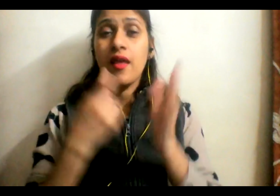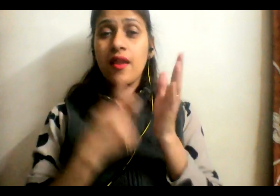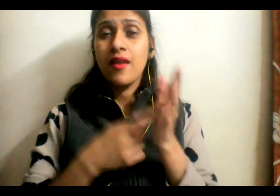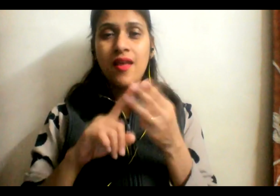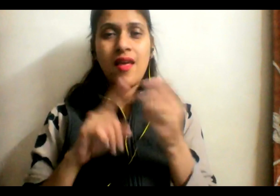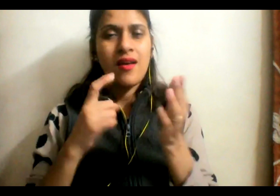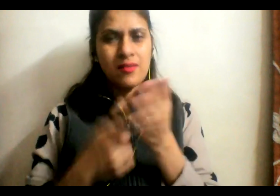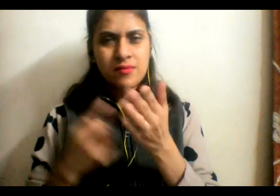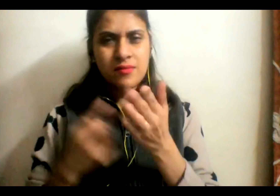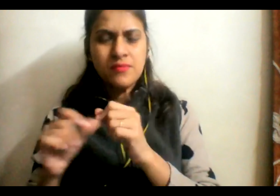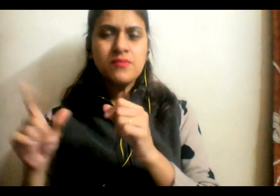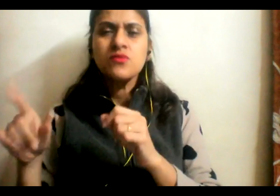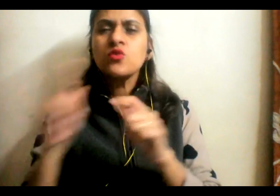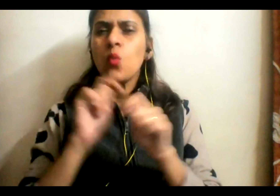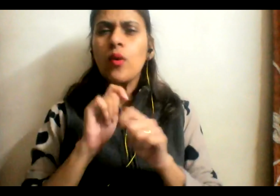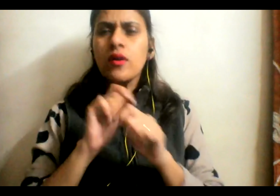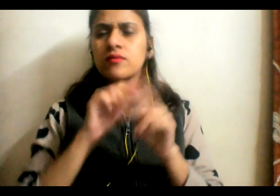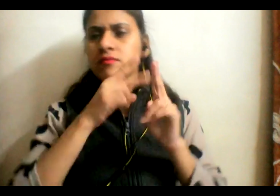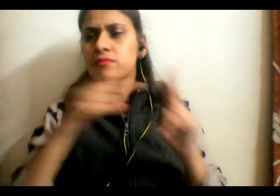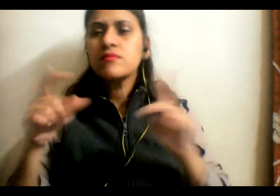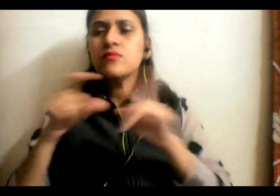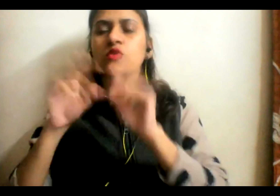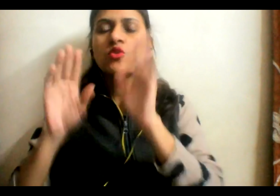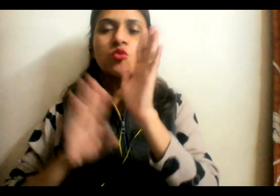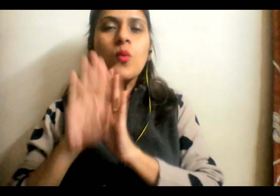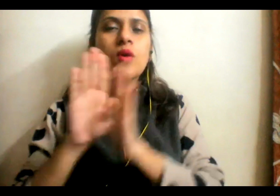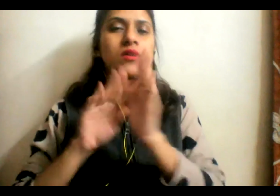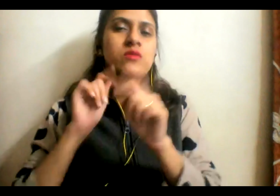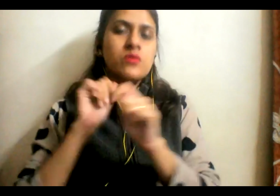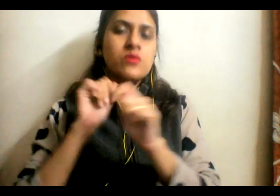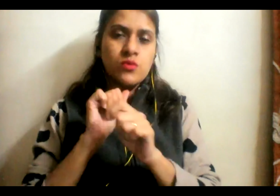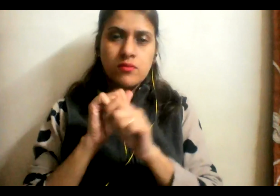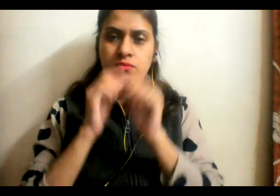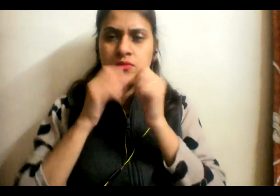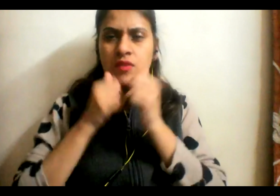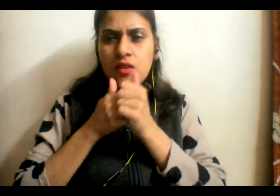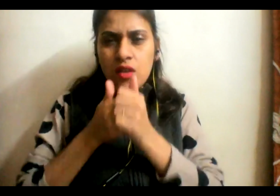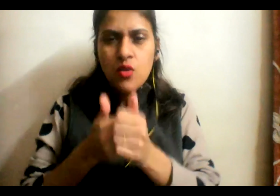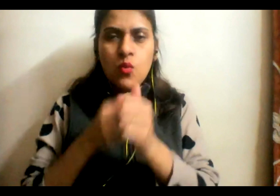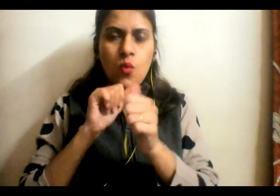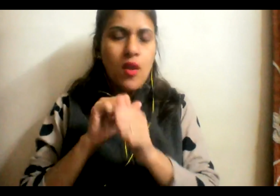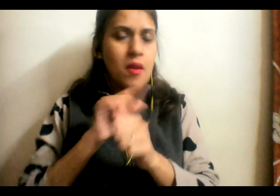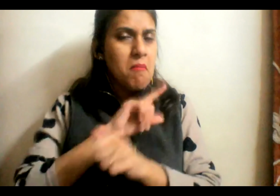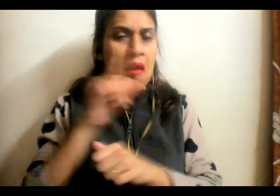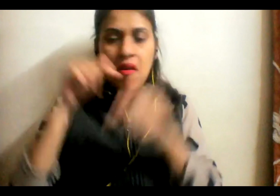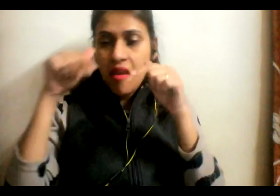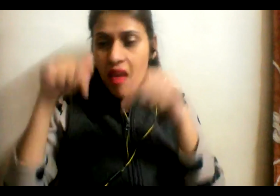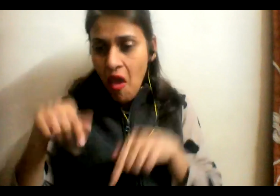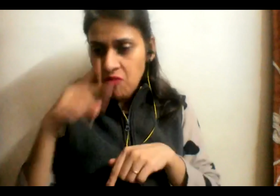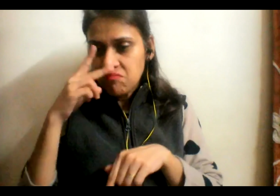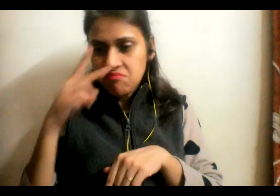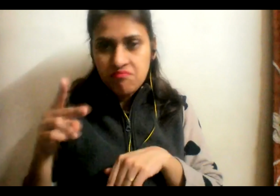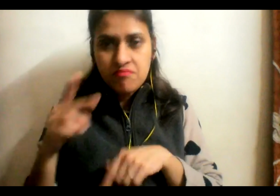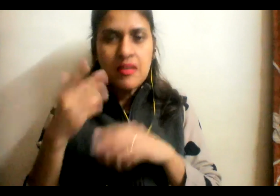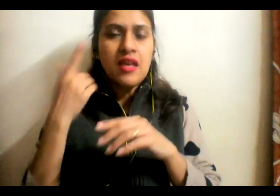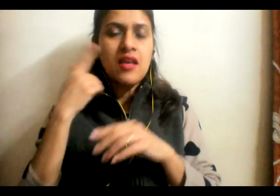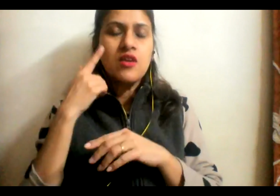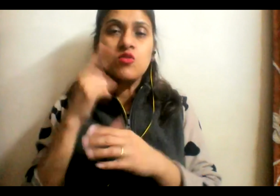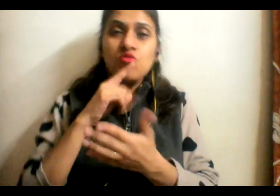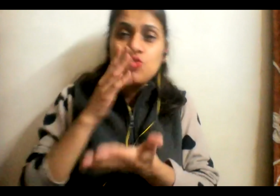happening, but I don't think currently RERA has these provisions of ensuring